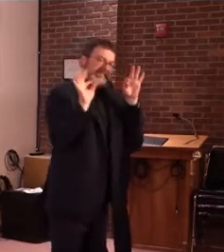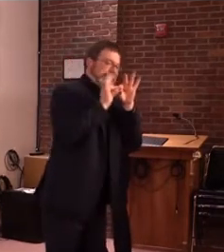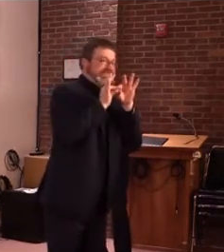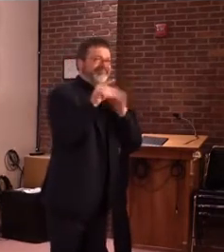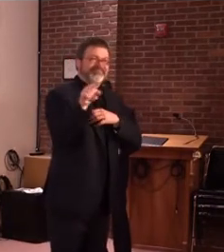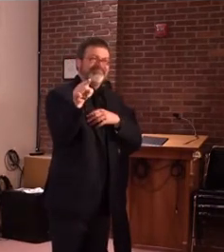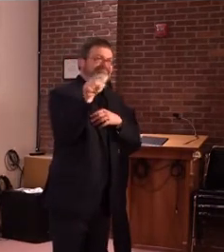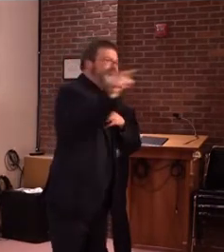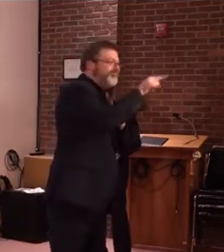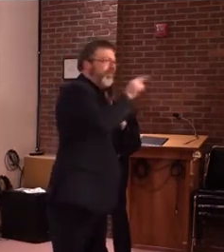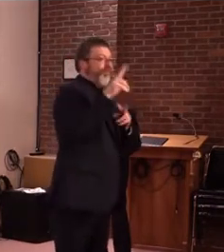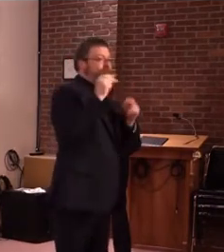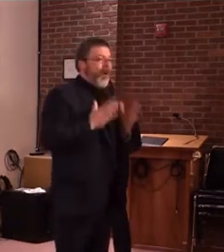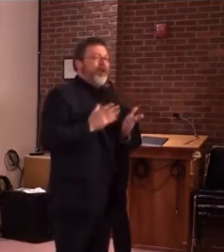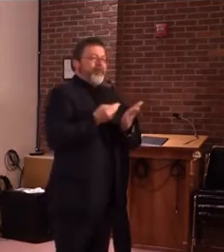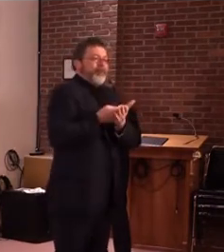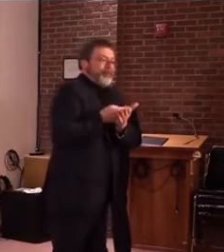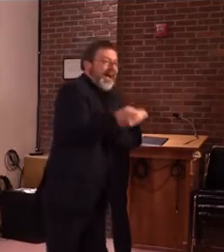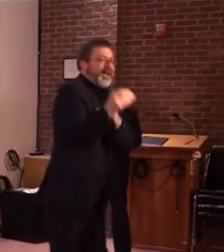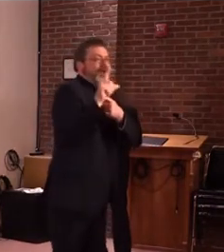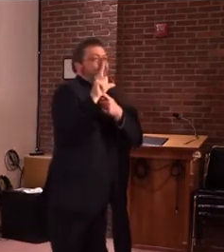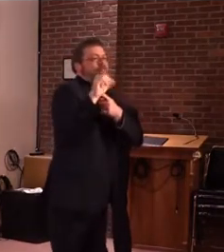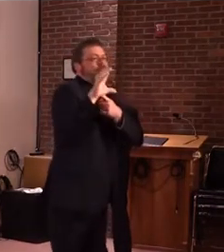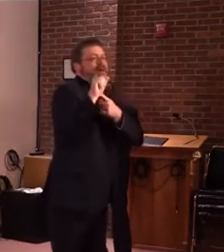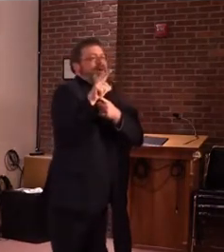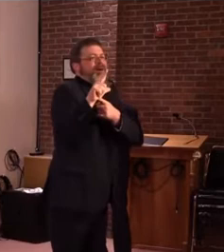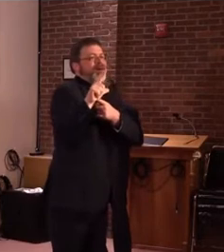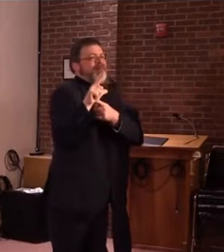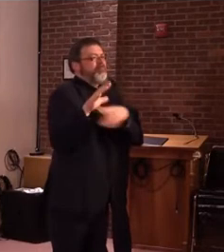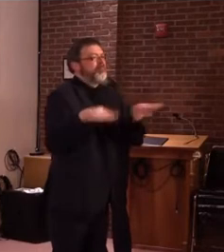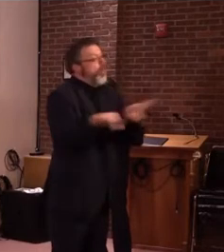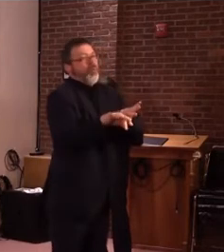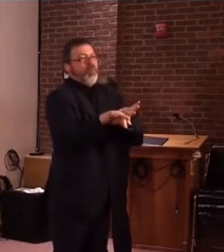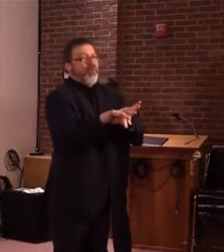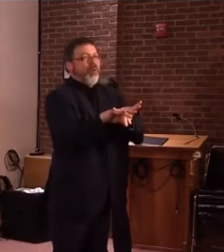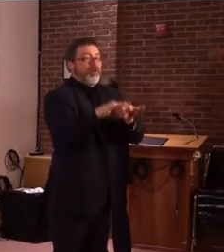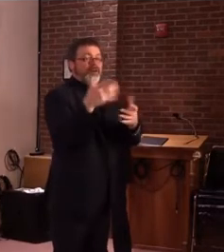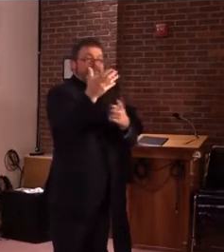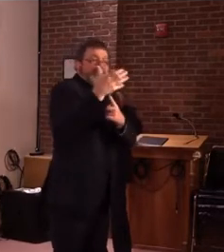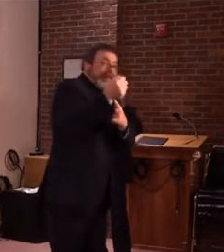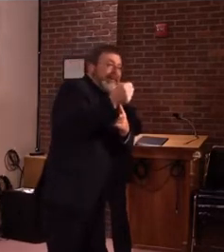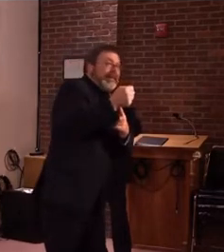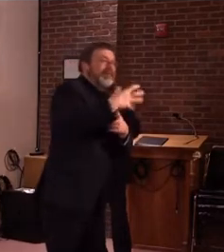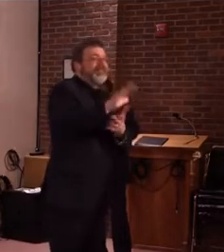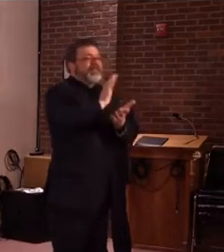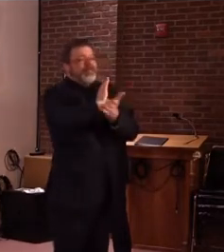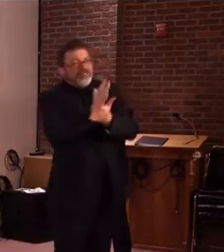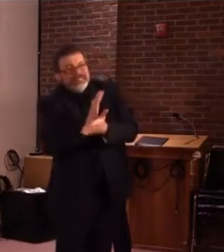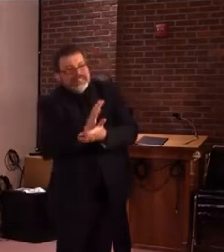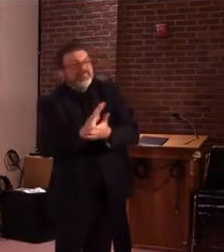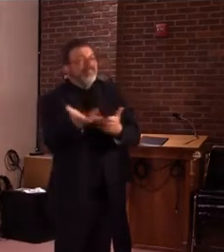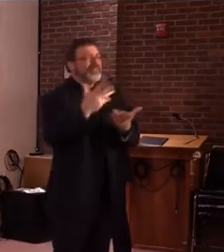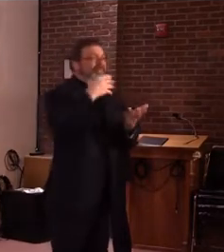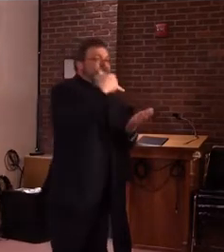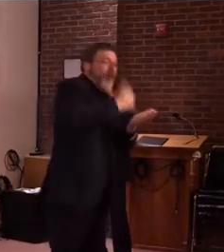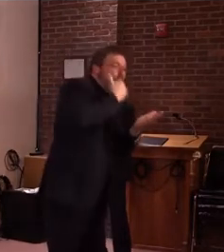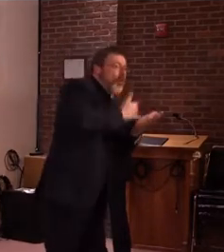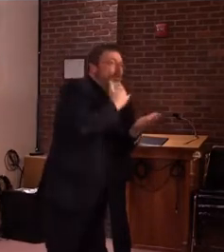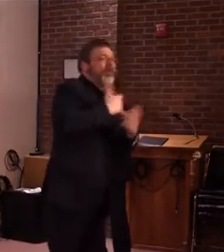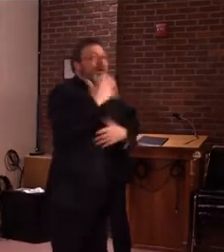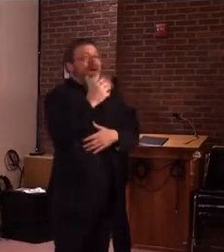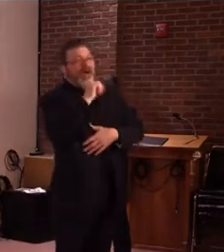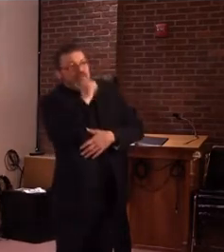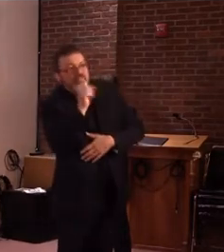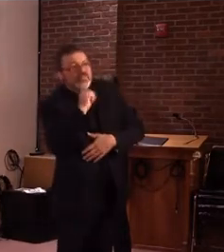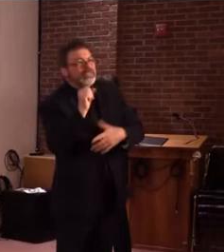Buy local milk if you can. Buy yogurt, cottage cheese, and so forth. But it also extends to